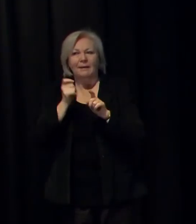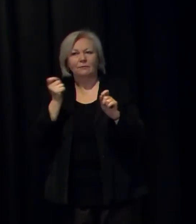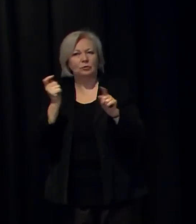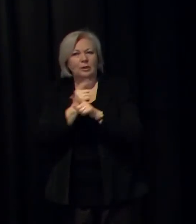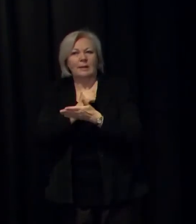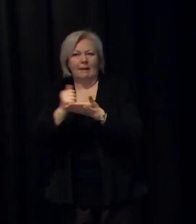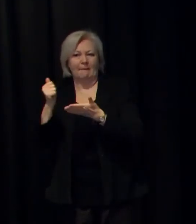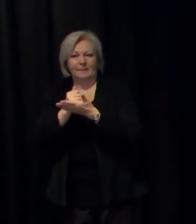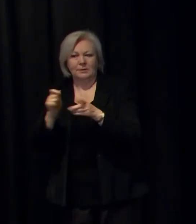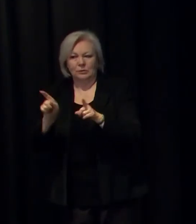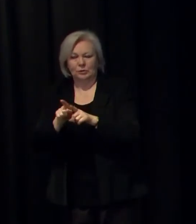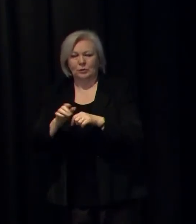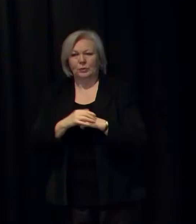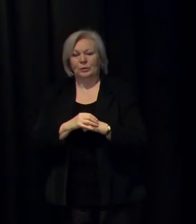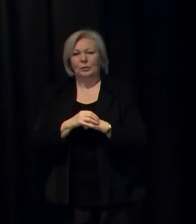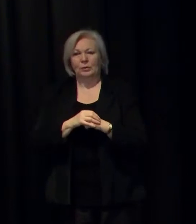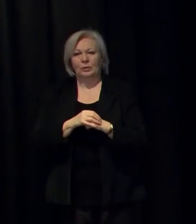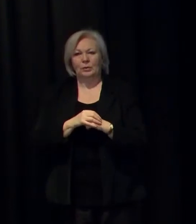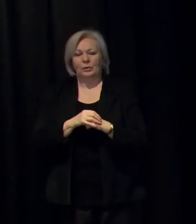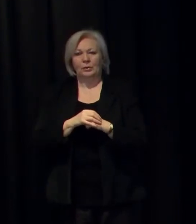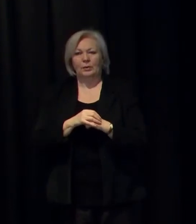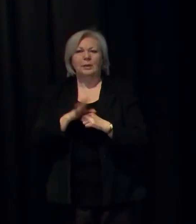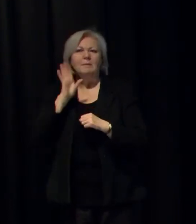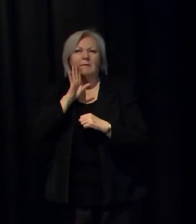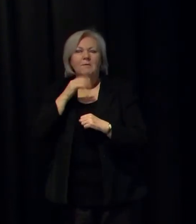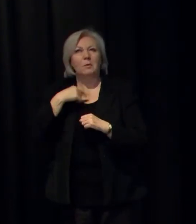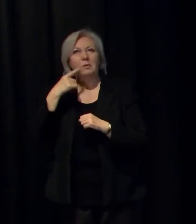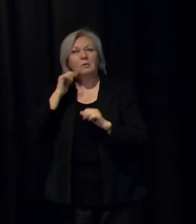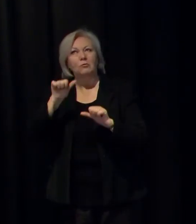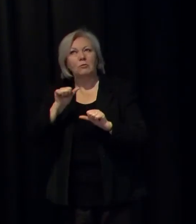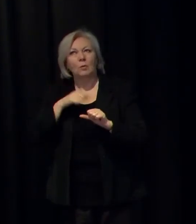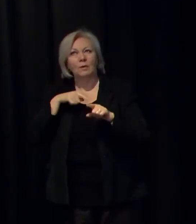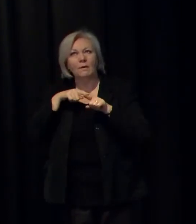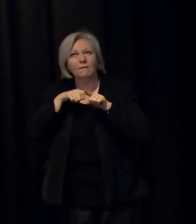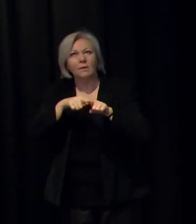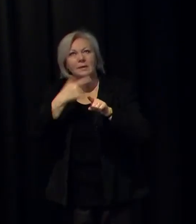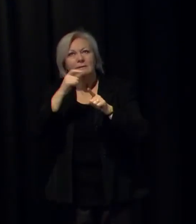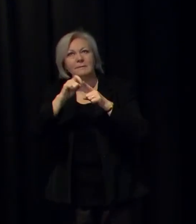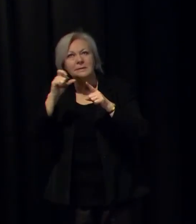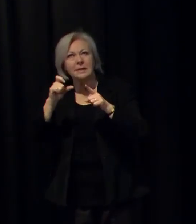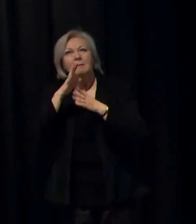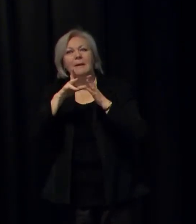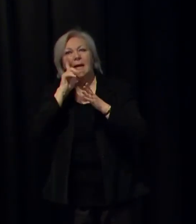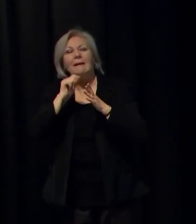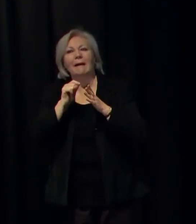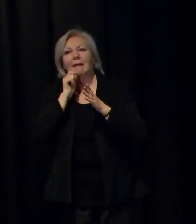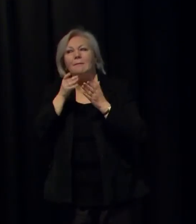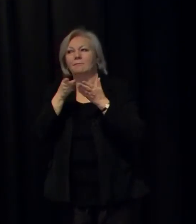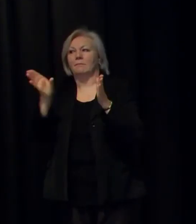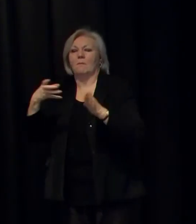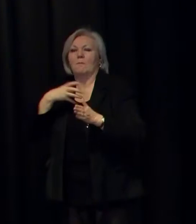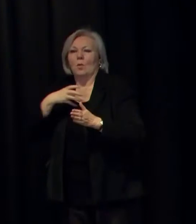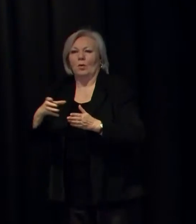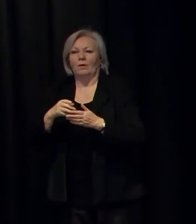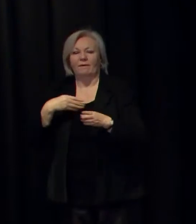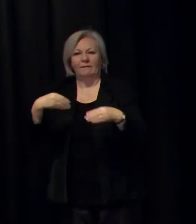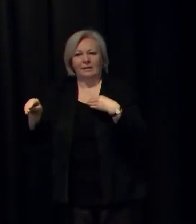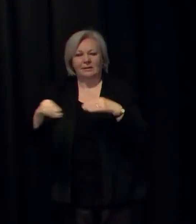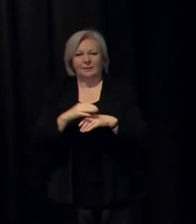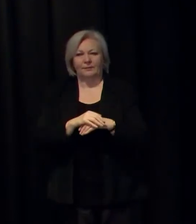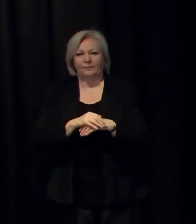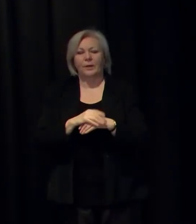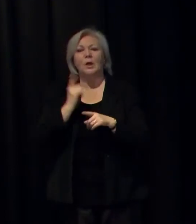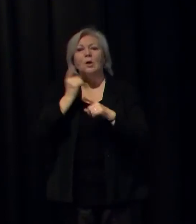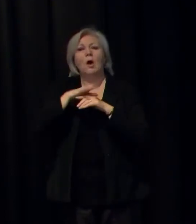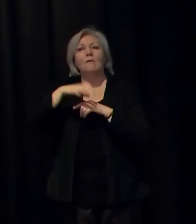changes, adding to the settings that had been foreshadowed in the roadmap at 70%. Just quickly, in terms of regional Victoria, because